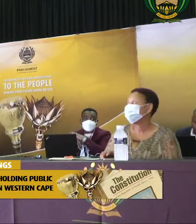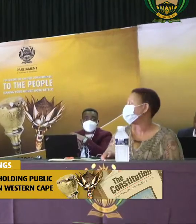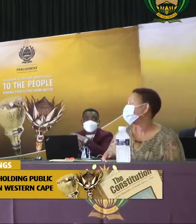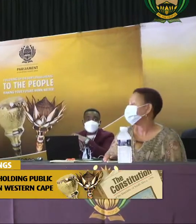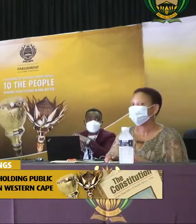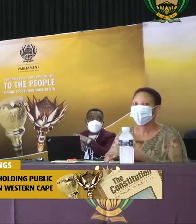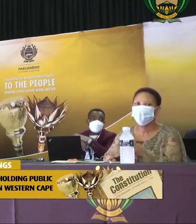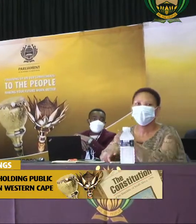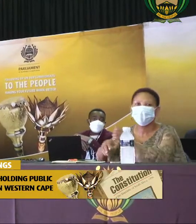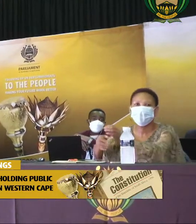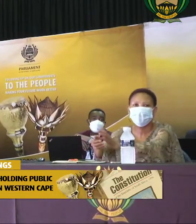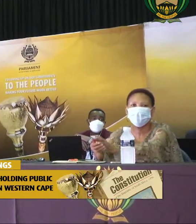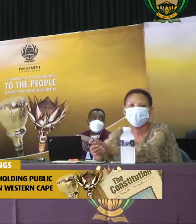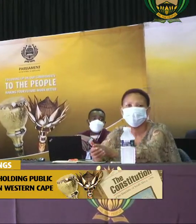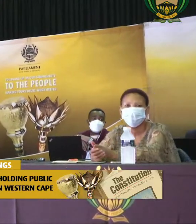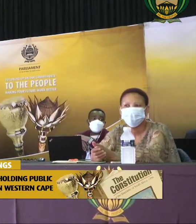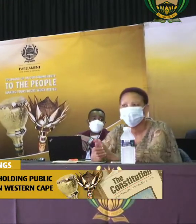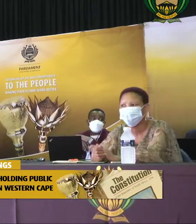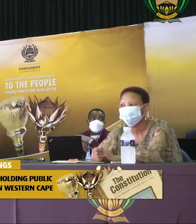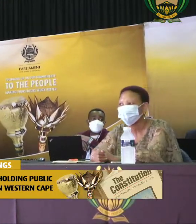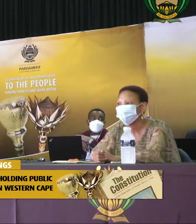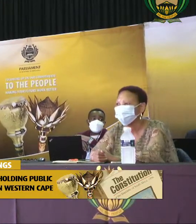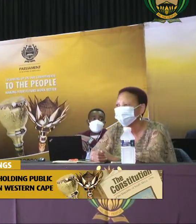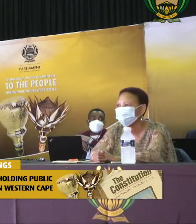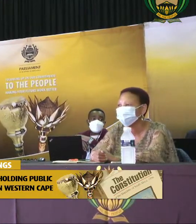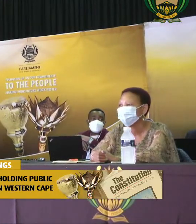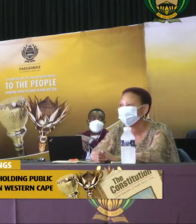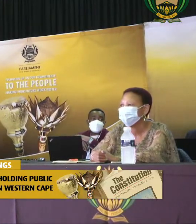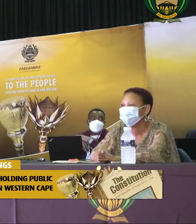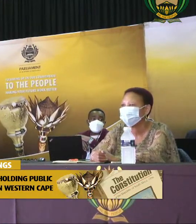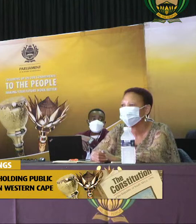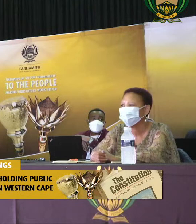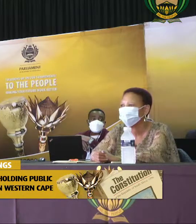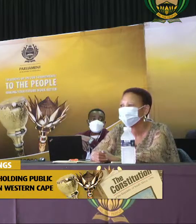Number 1, 2, you can join.